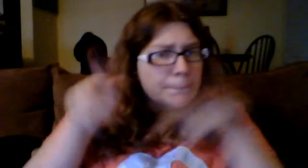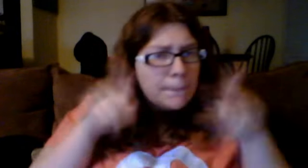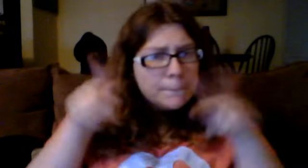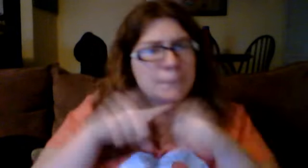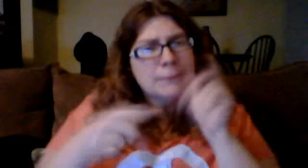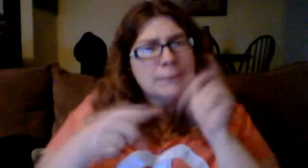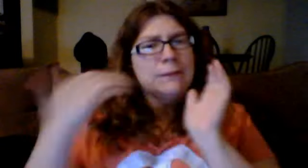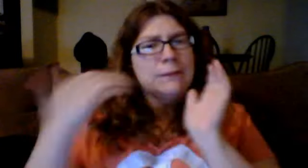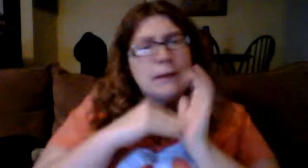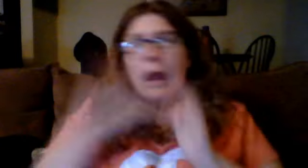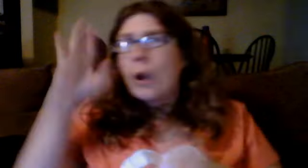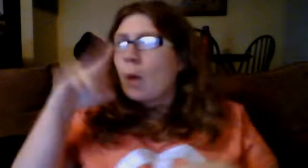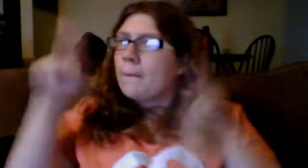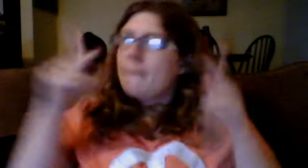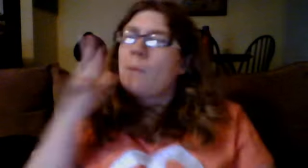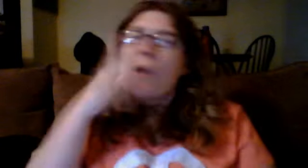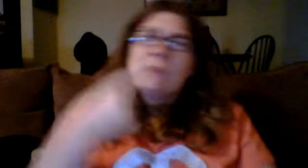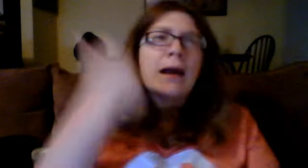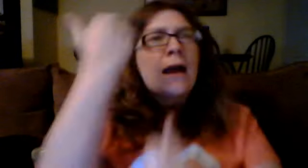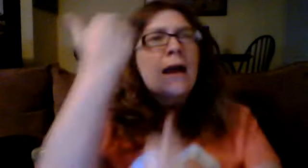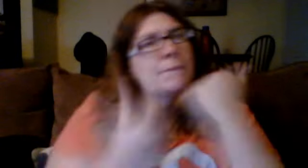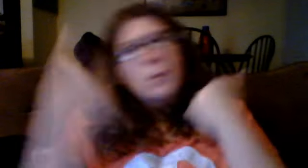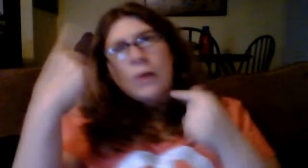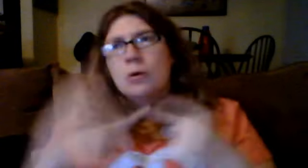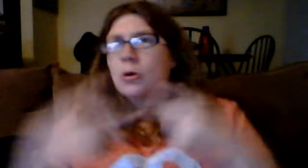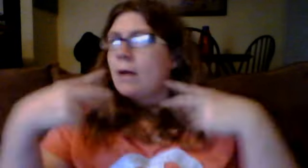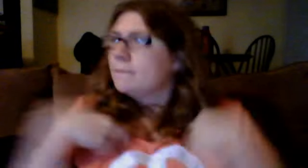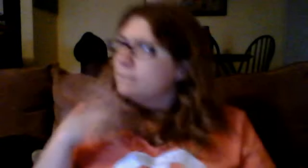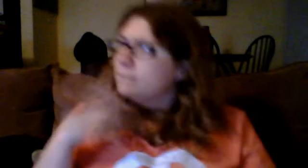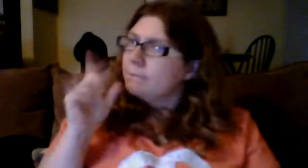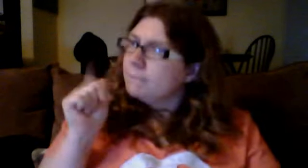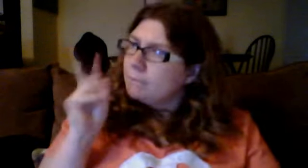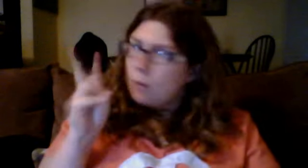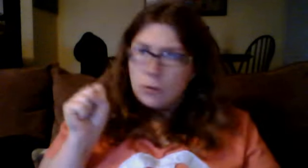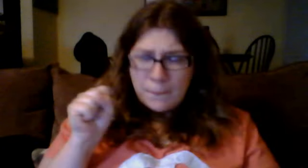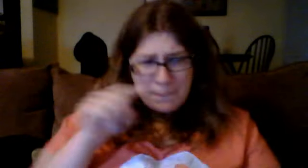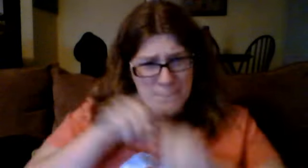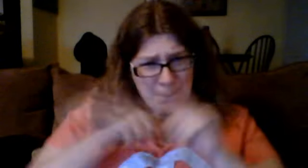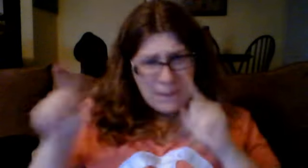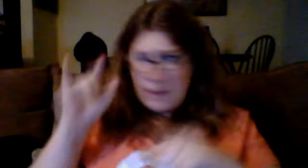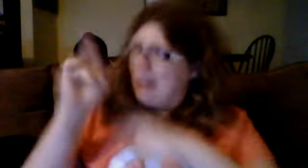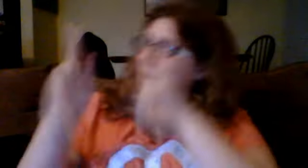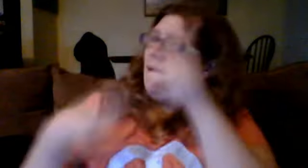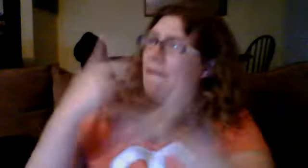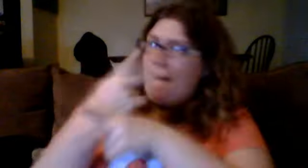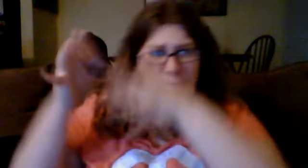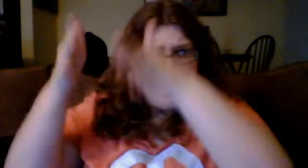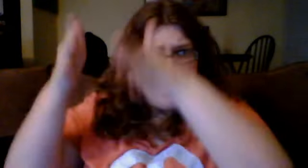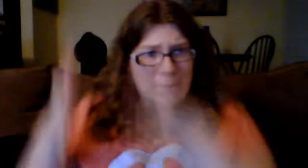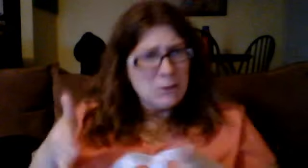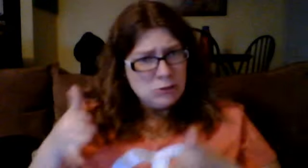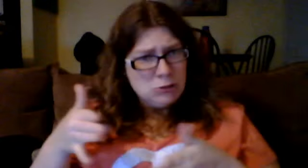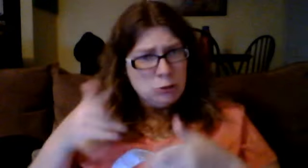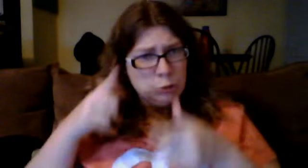I'm even raped when you entered your apartment. What's the first time you remembered me? And oof. I'm sorry.